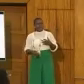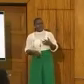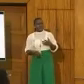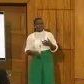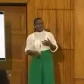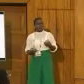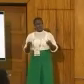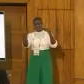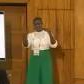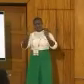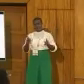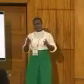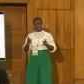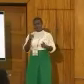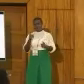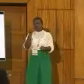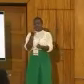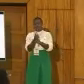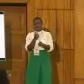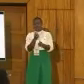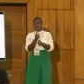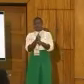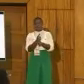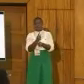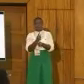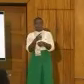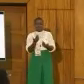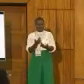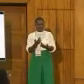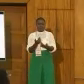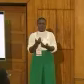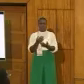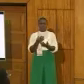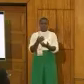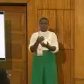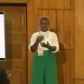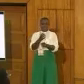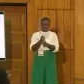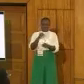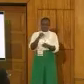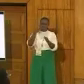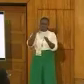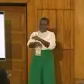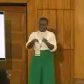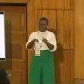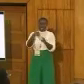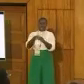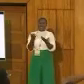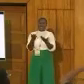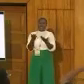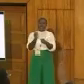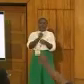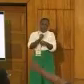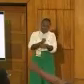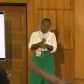a lot of people just being newly enrolled into service based on they just being newly identified during outreaches. So